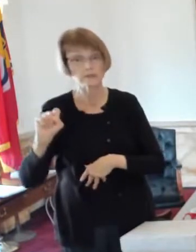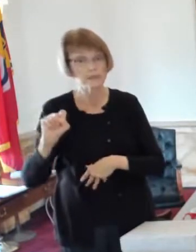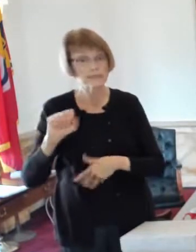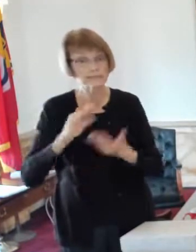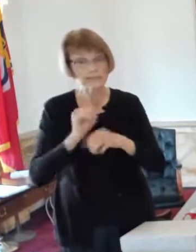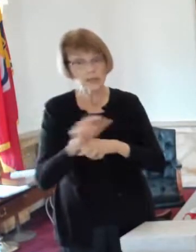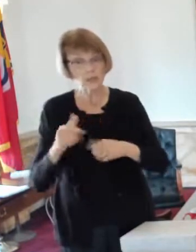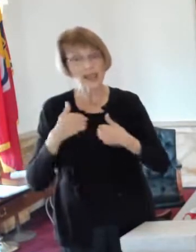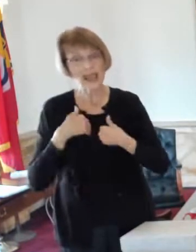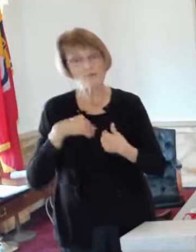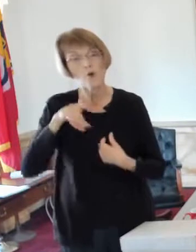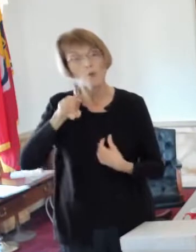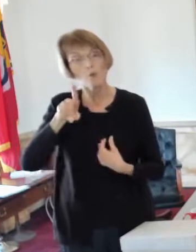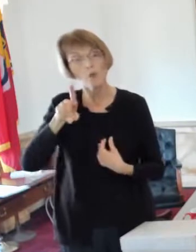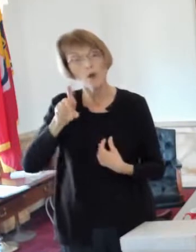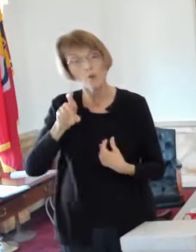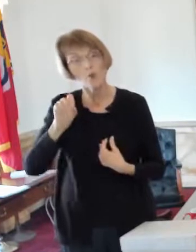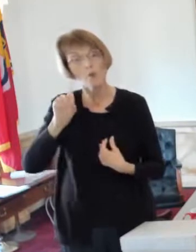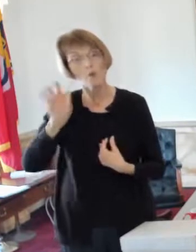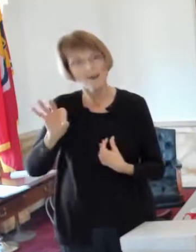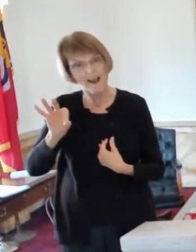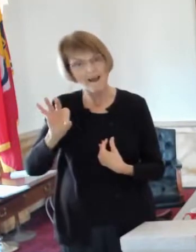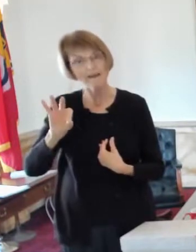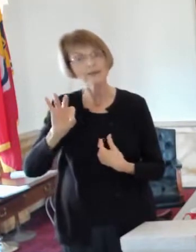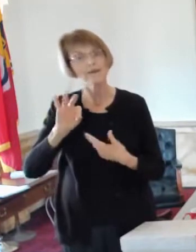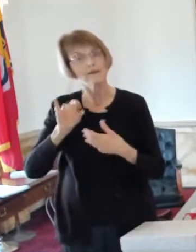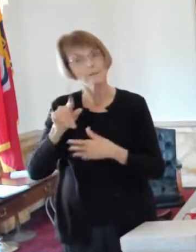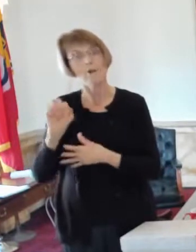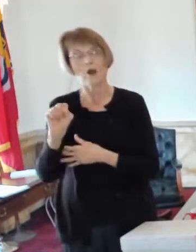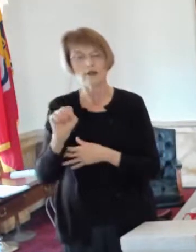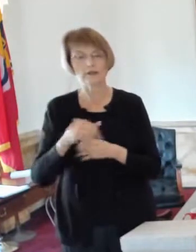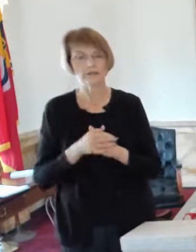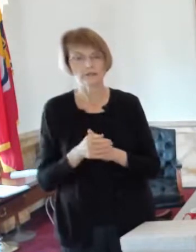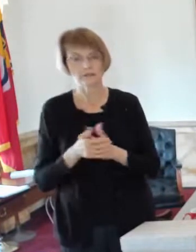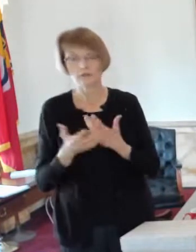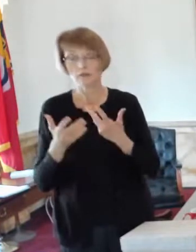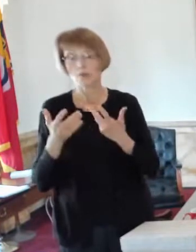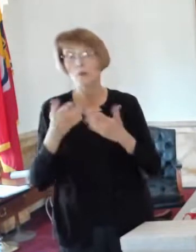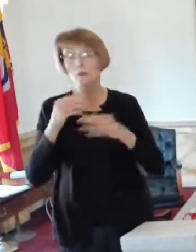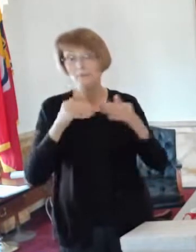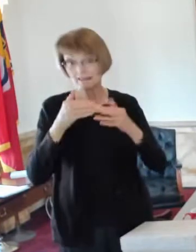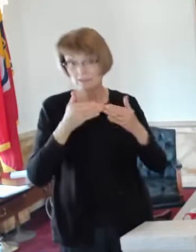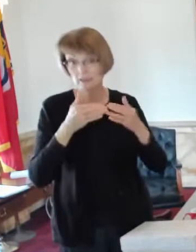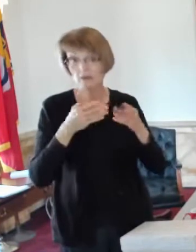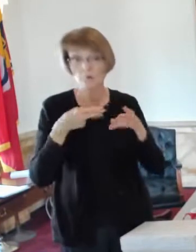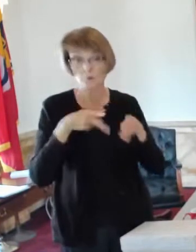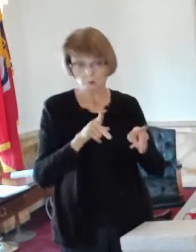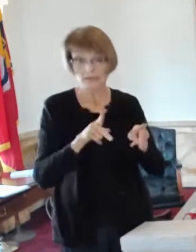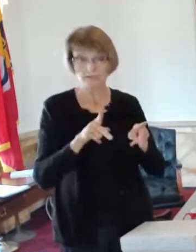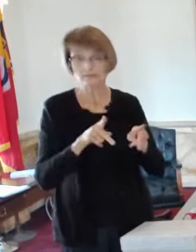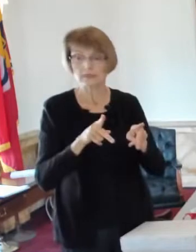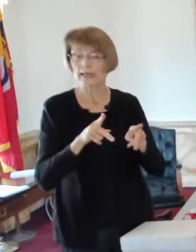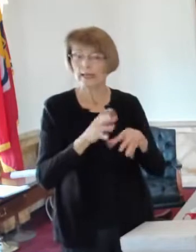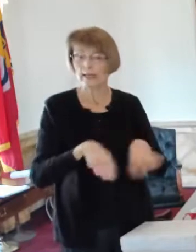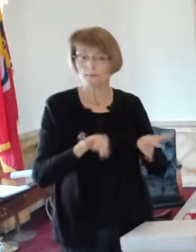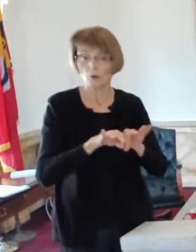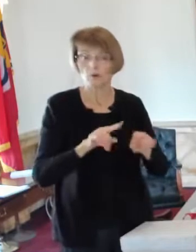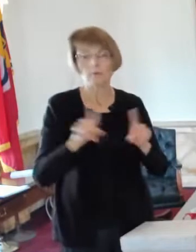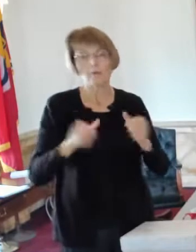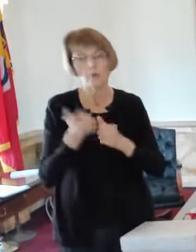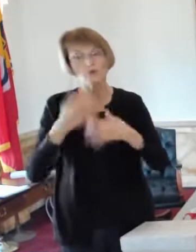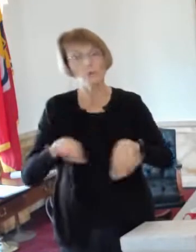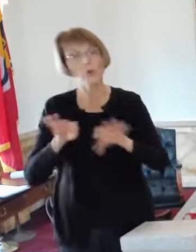So between the momentum, which is important for building permits, but it's most important for jobs. It's most